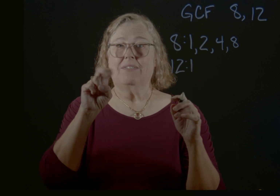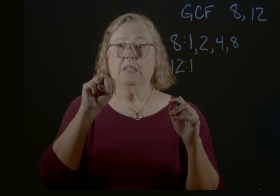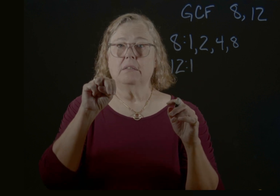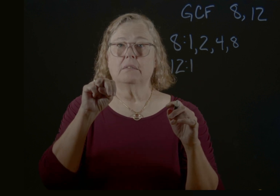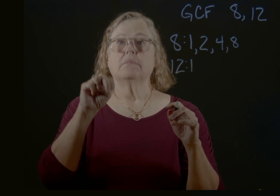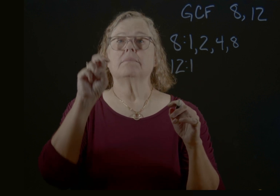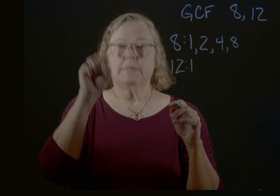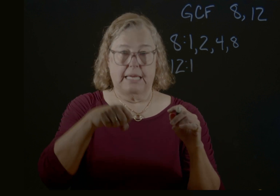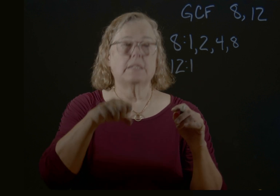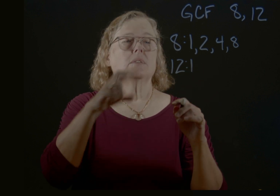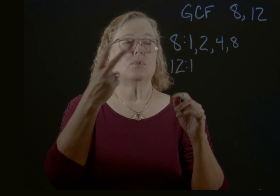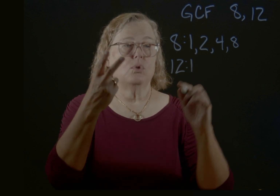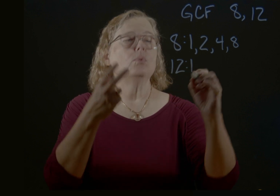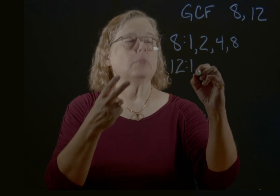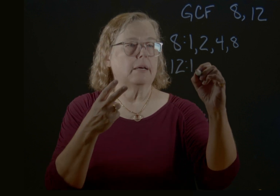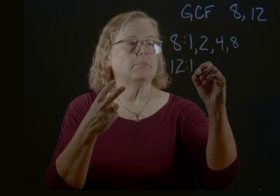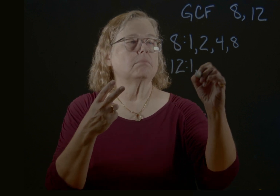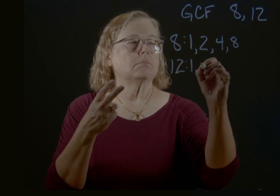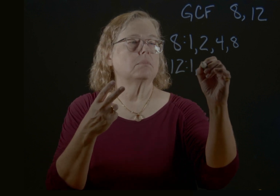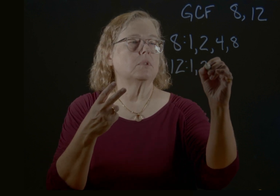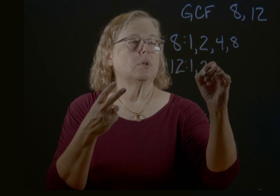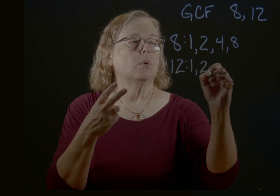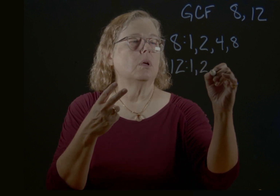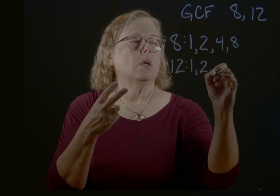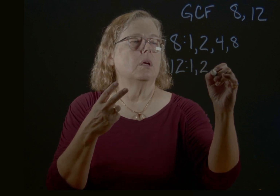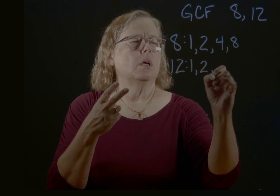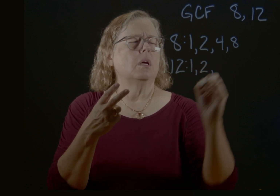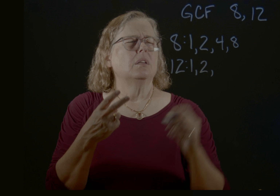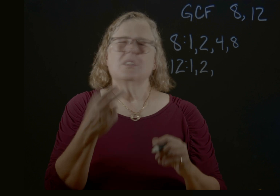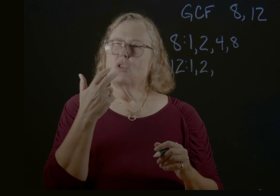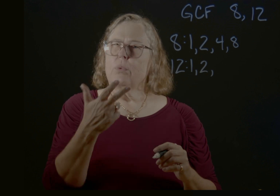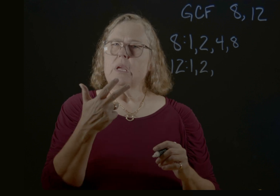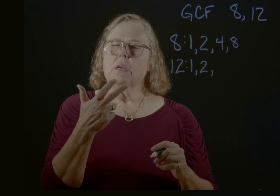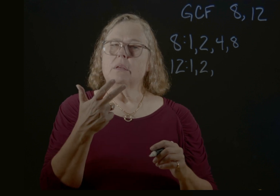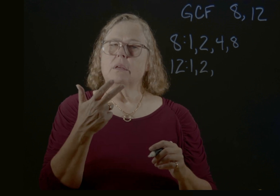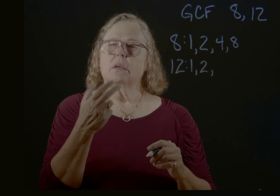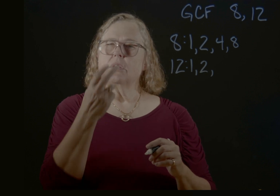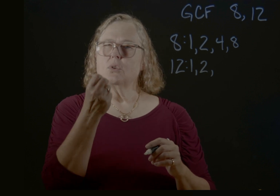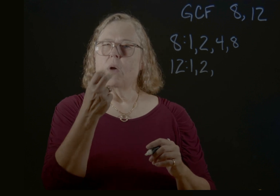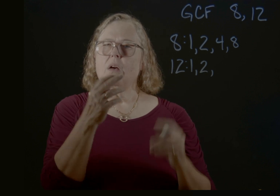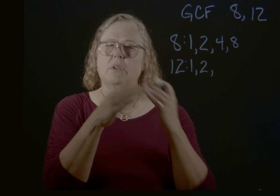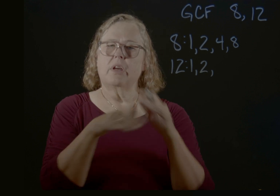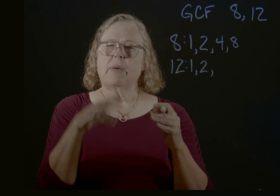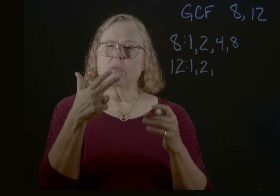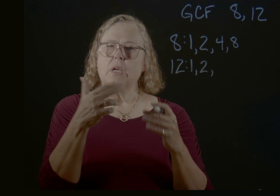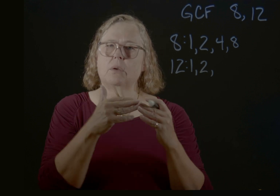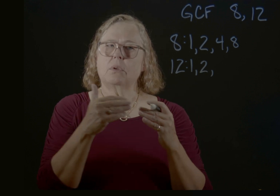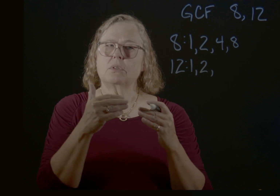even? Yes, so I know 2 goes. Does 3 go into 12? 12 divided by 3 equals